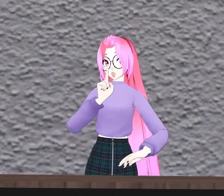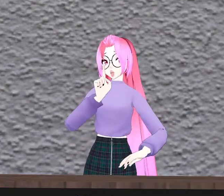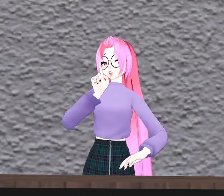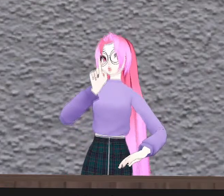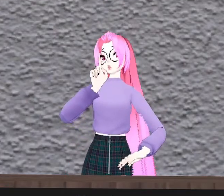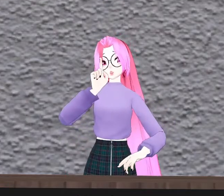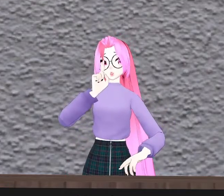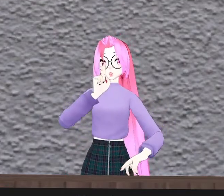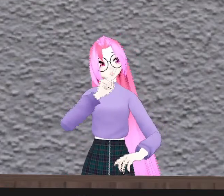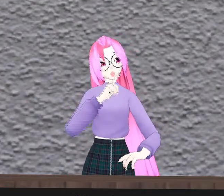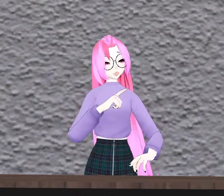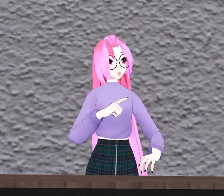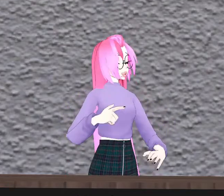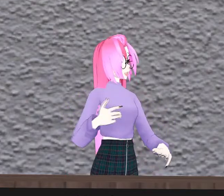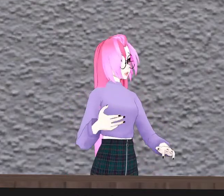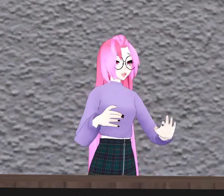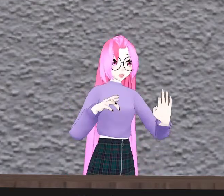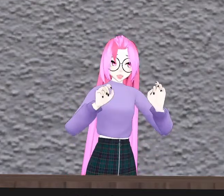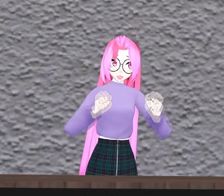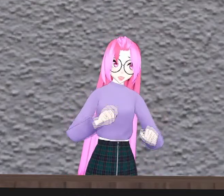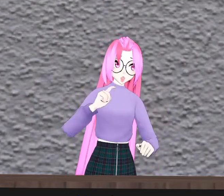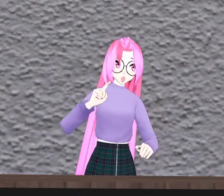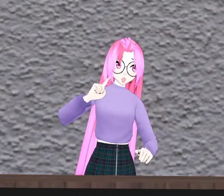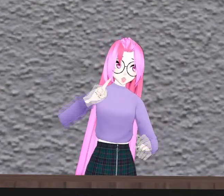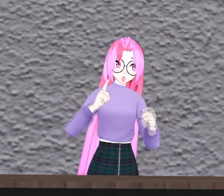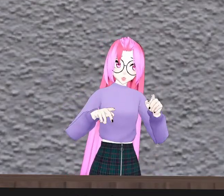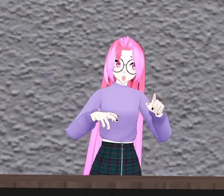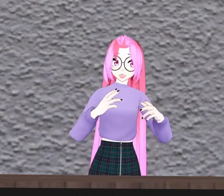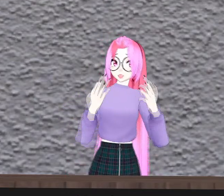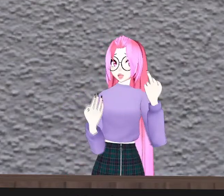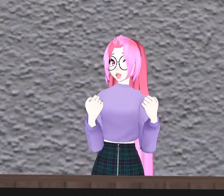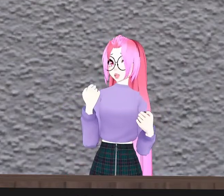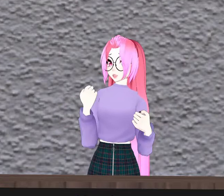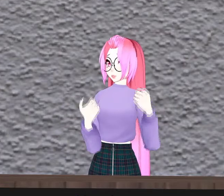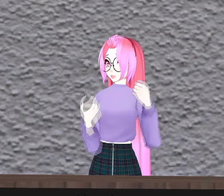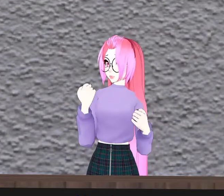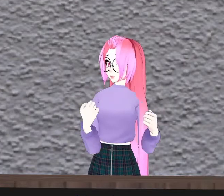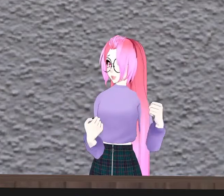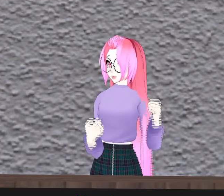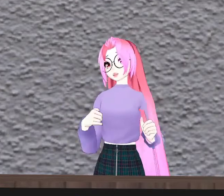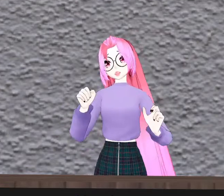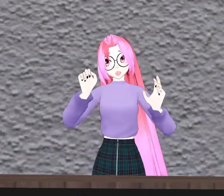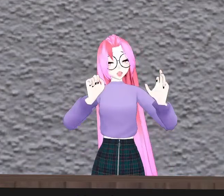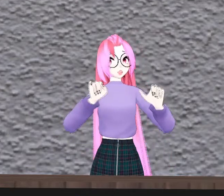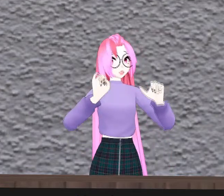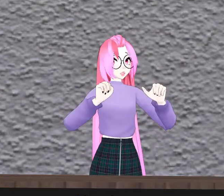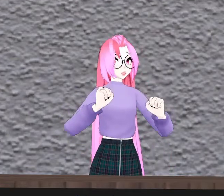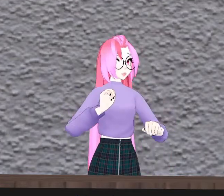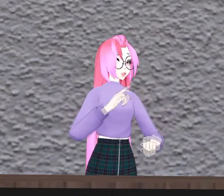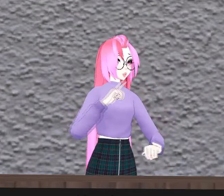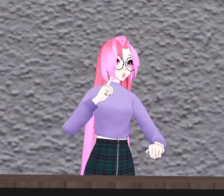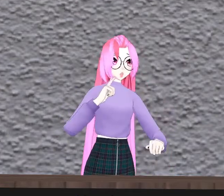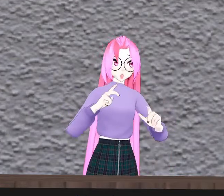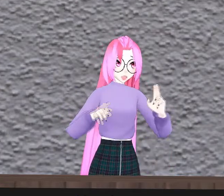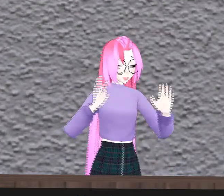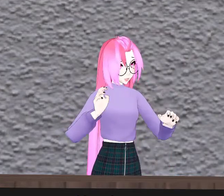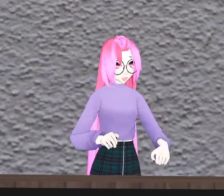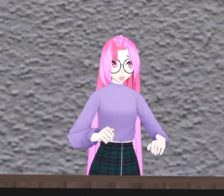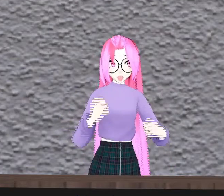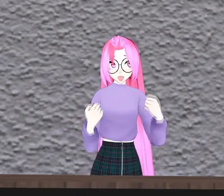signs. Could be, can deaf people drive? Yes, deaf people can